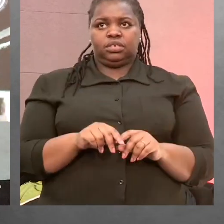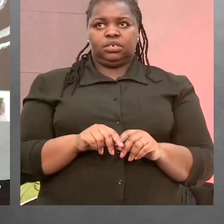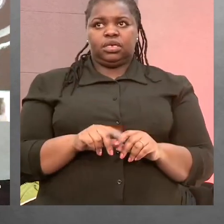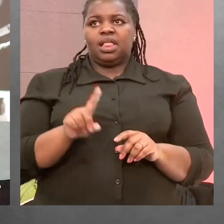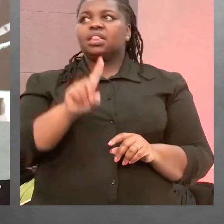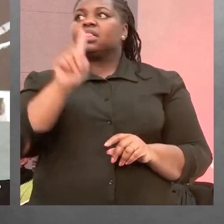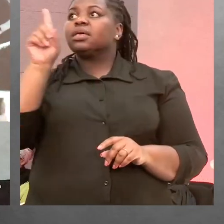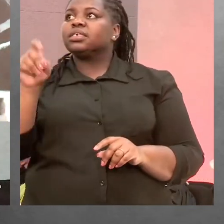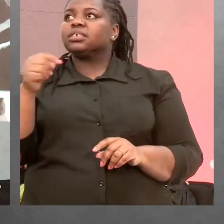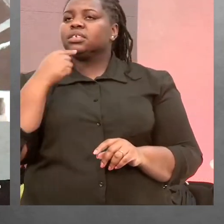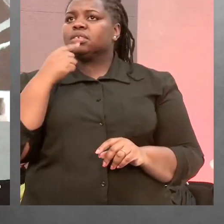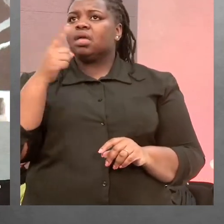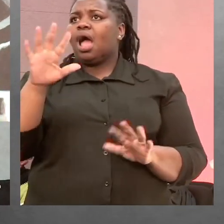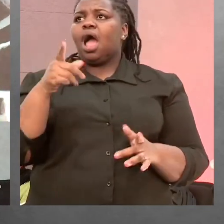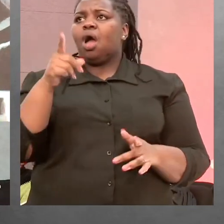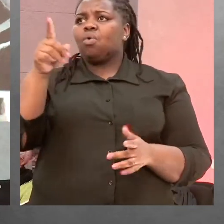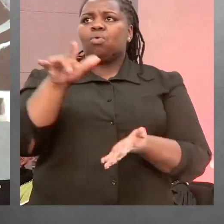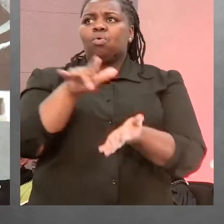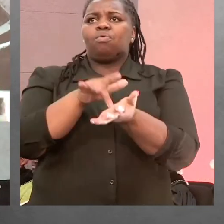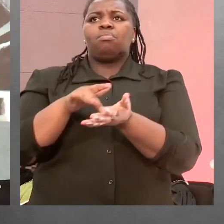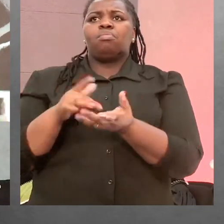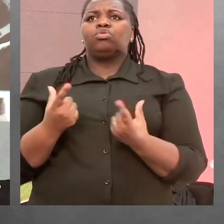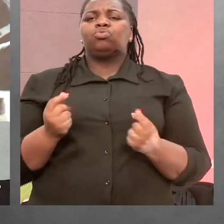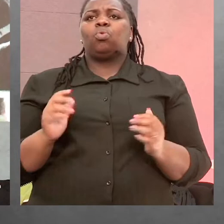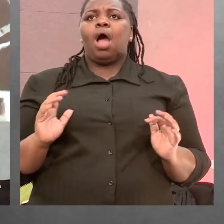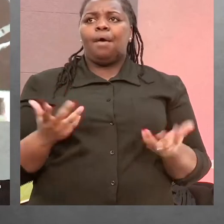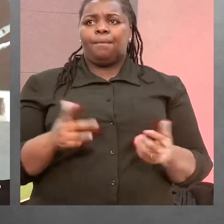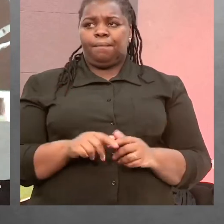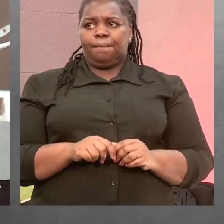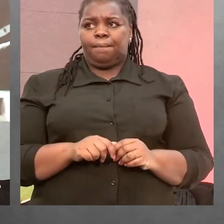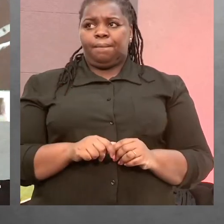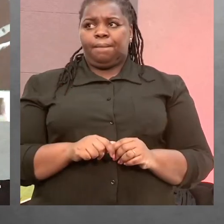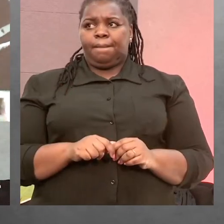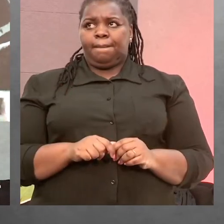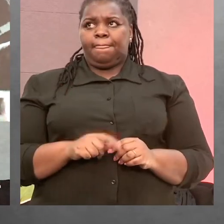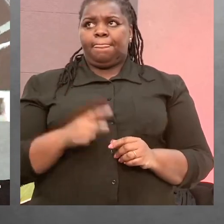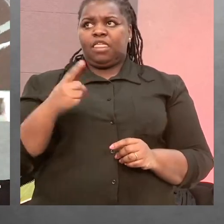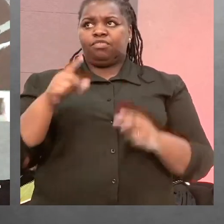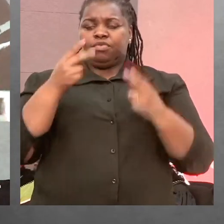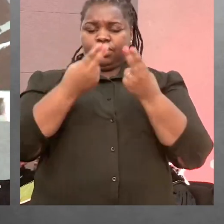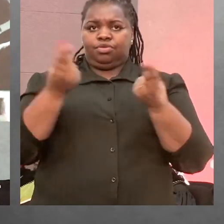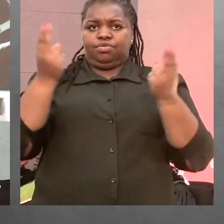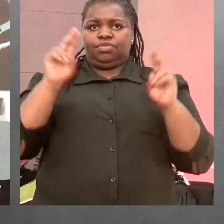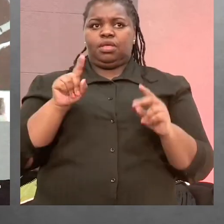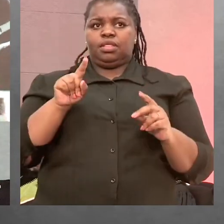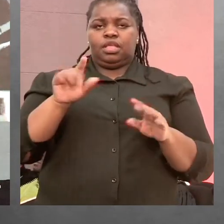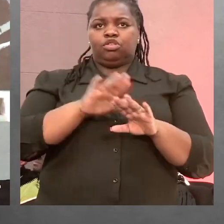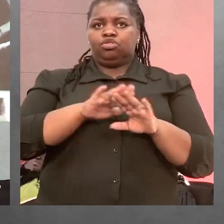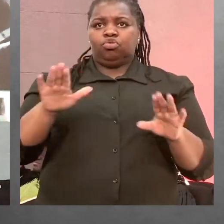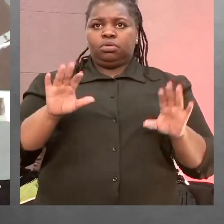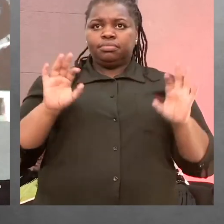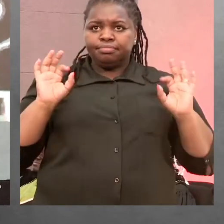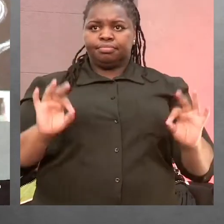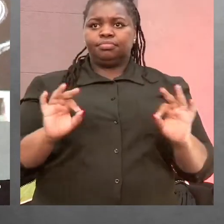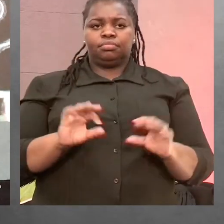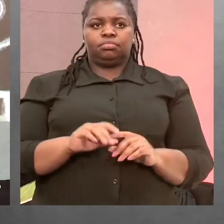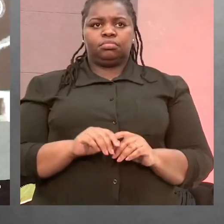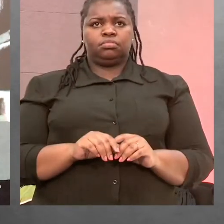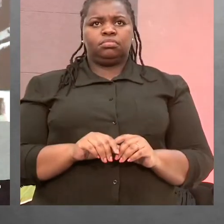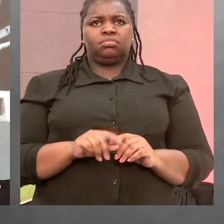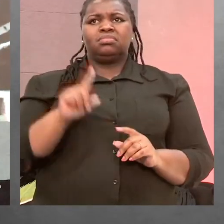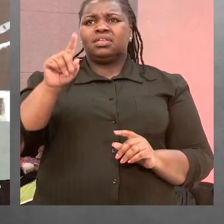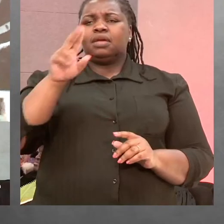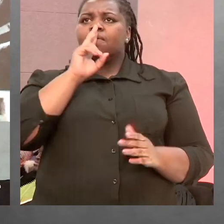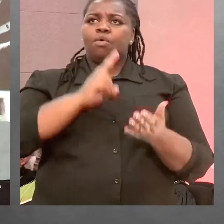the question comes, how are you going to raise funds for a university that is not stable? That's an